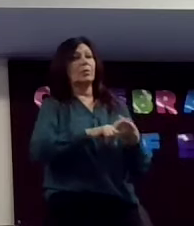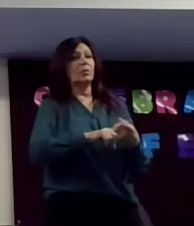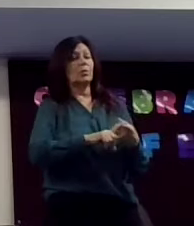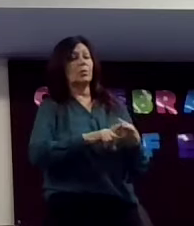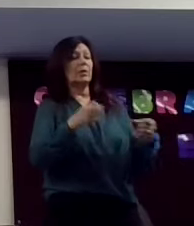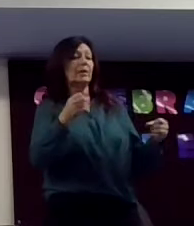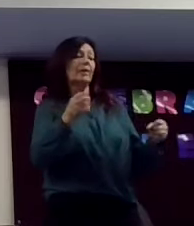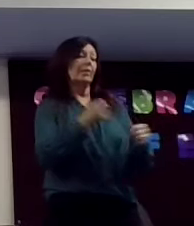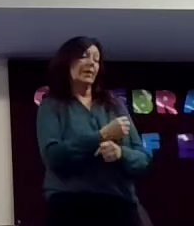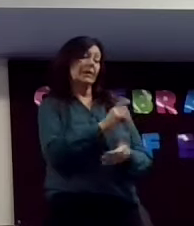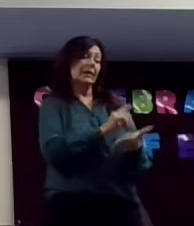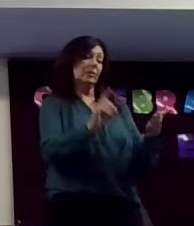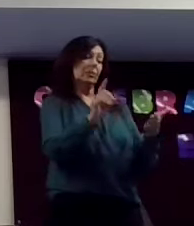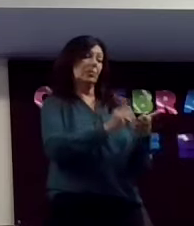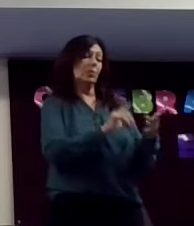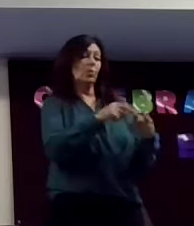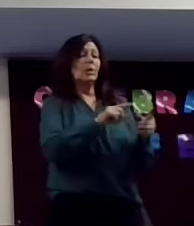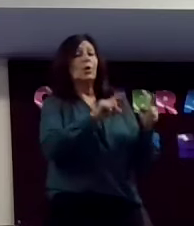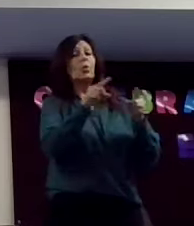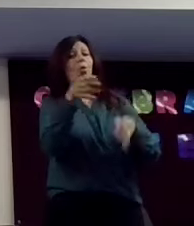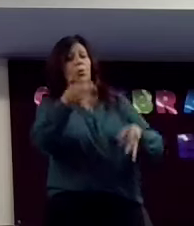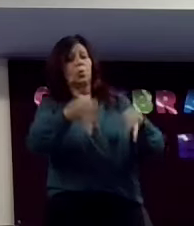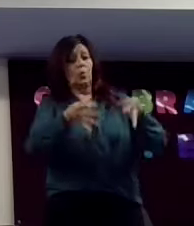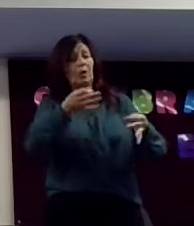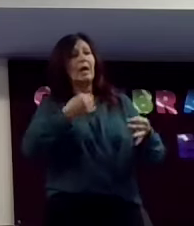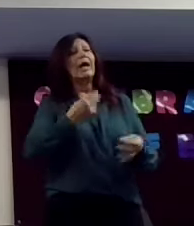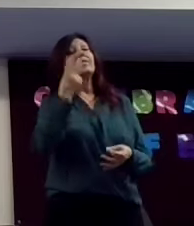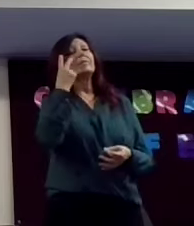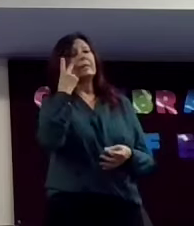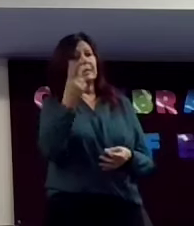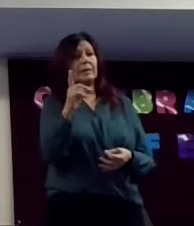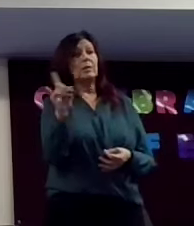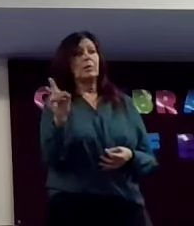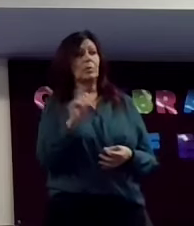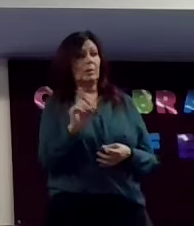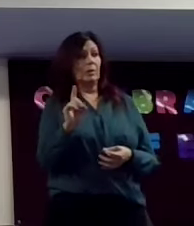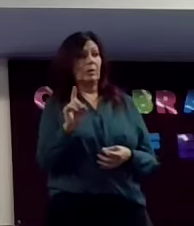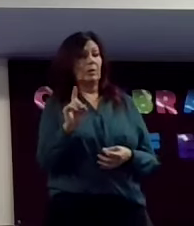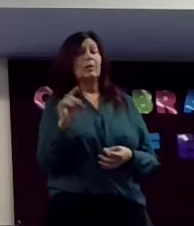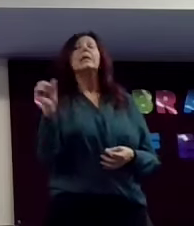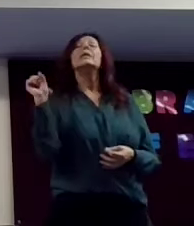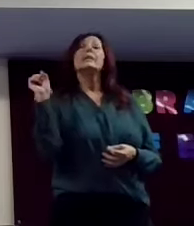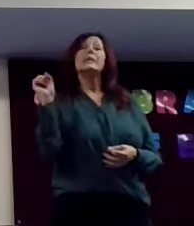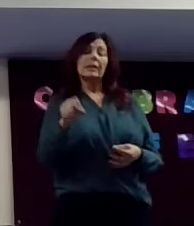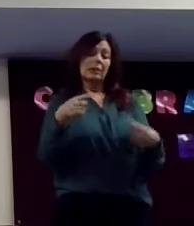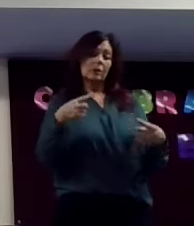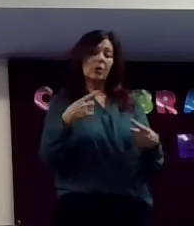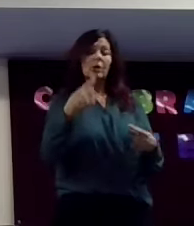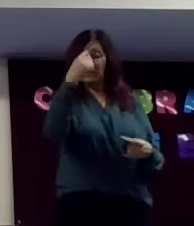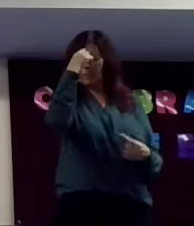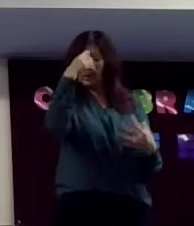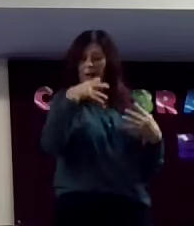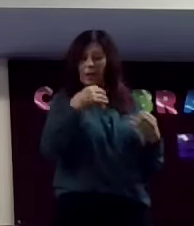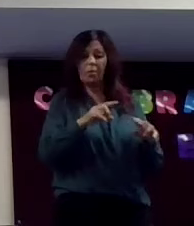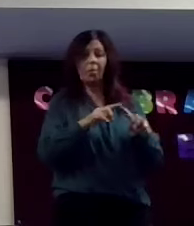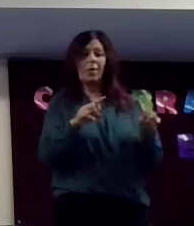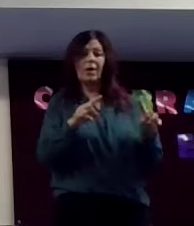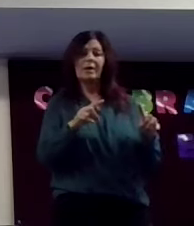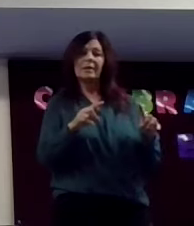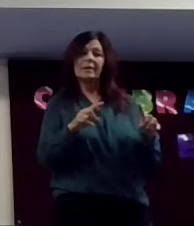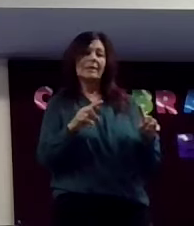fight discrimination when they go to court? Because I've seen of where, yes, they struggle with their mental health, but it doesn't